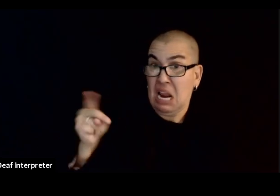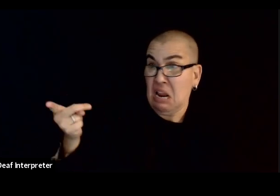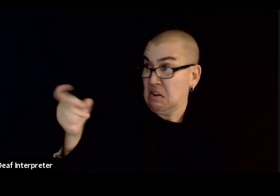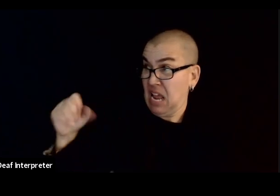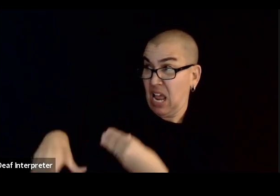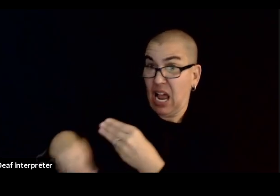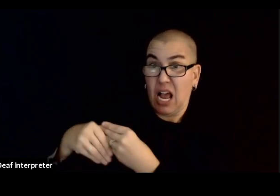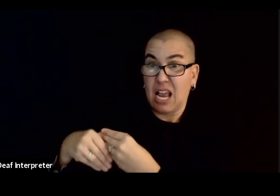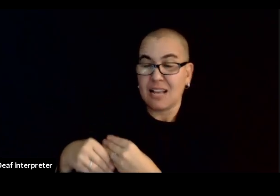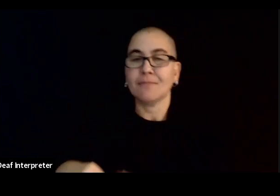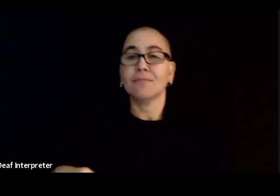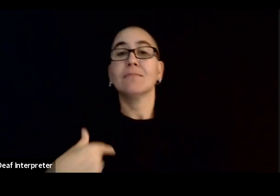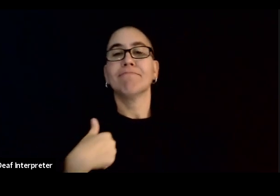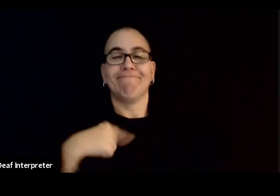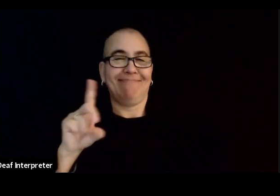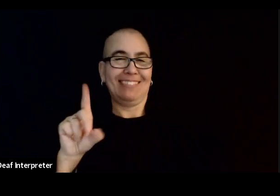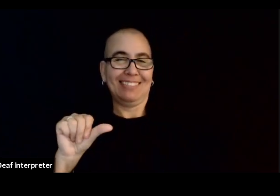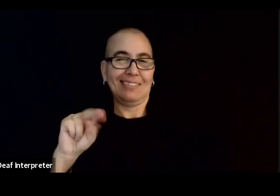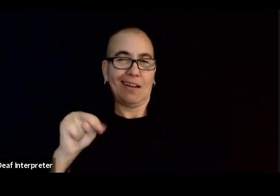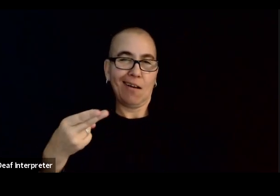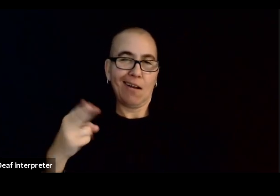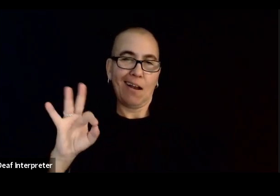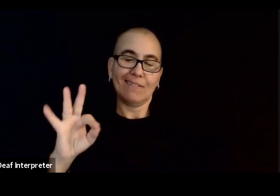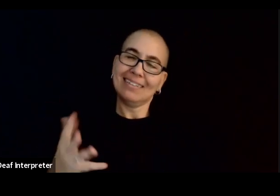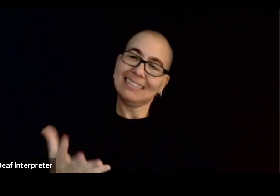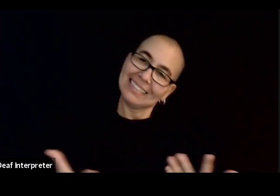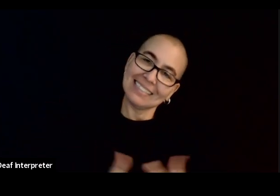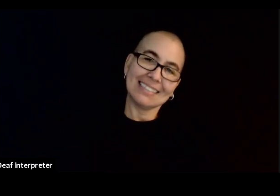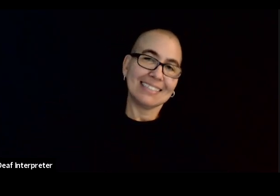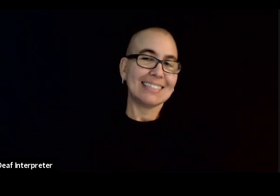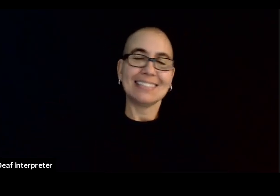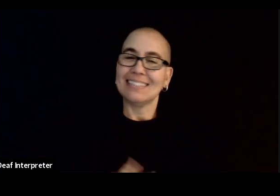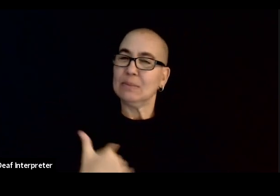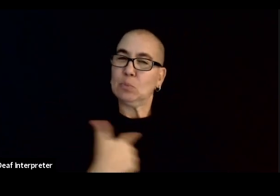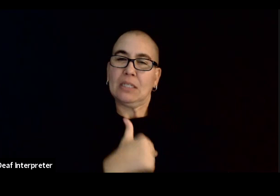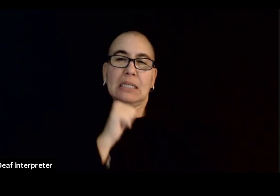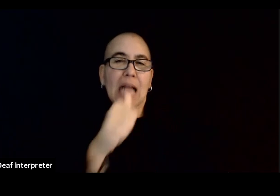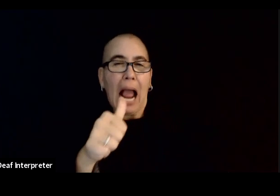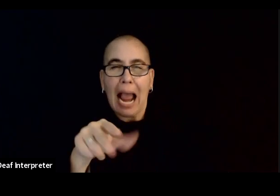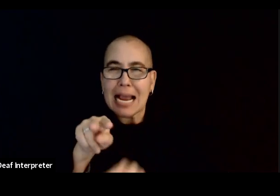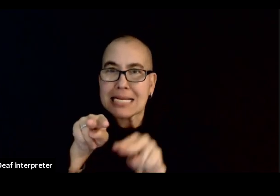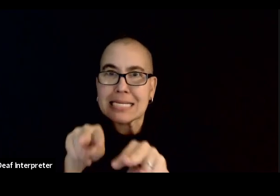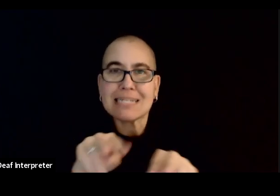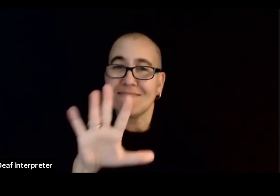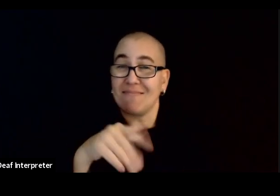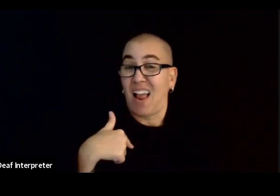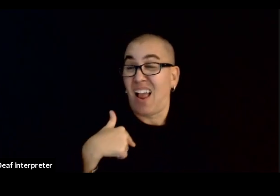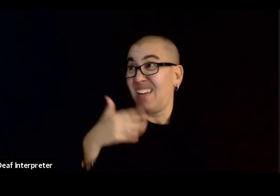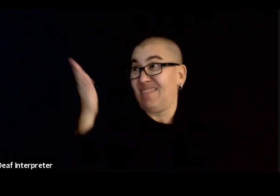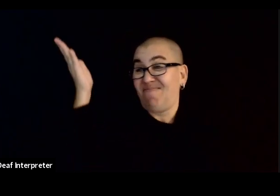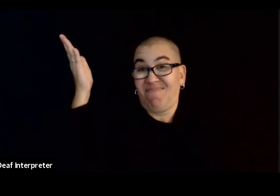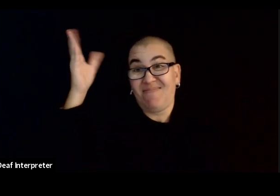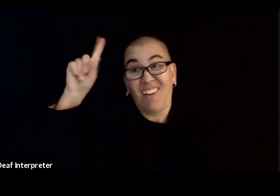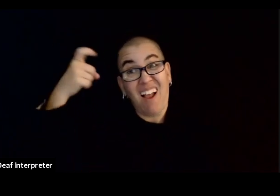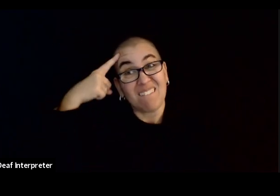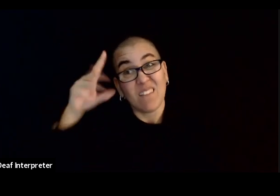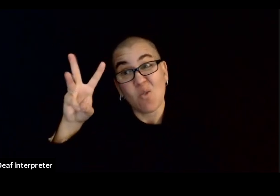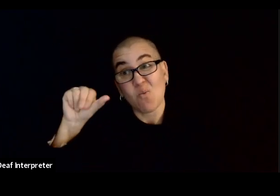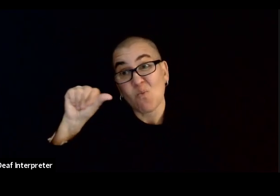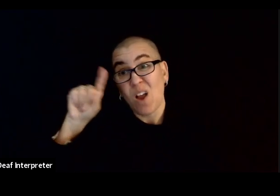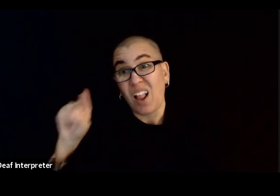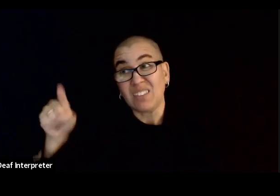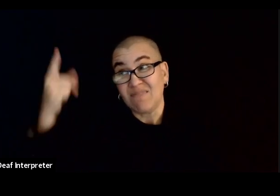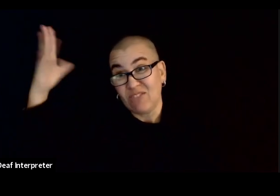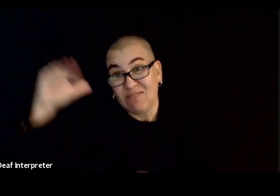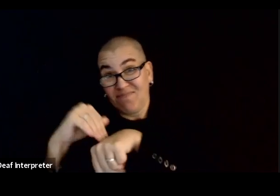reinforce what Governor Walz had said in his letter. We know that all the campaigns care about the health of their